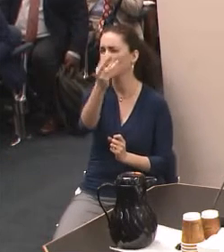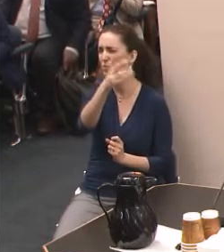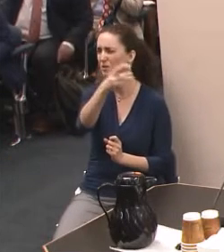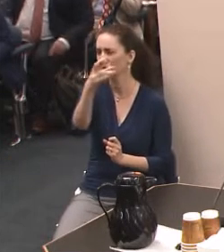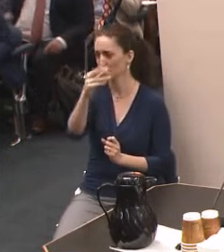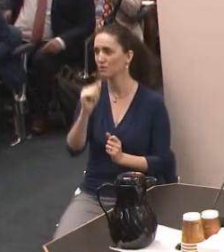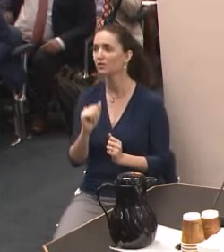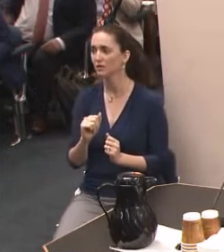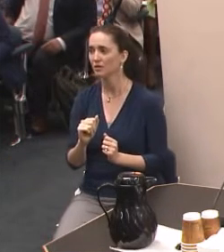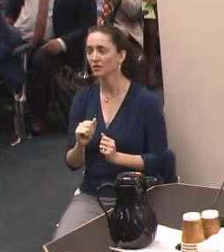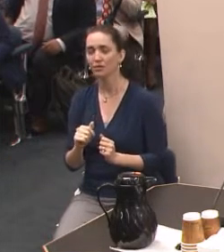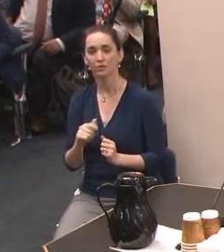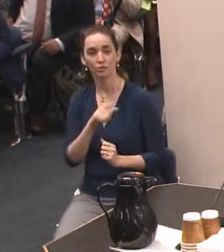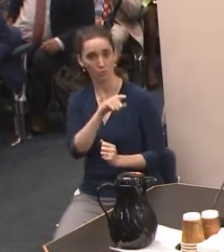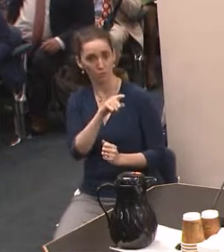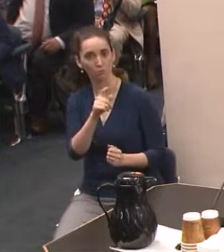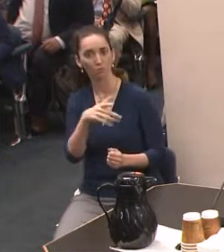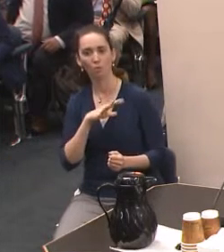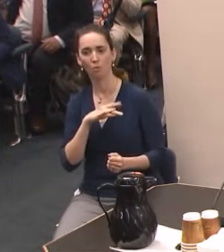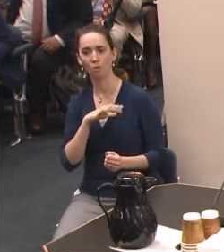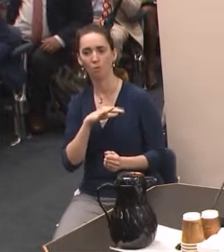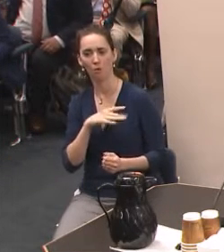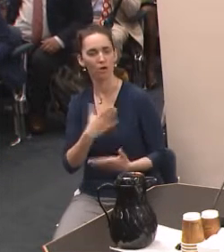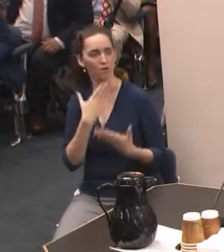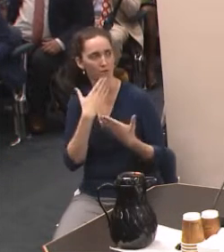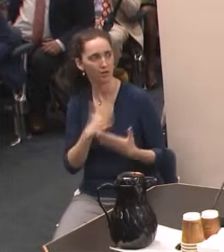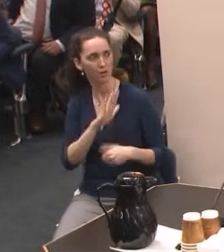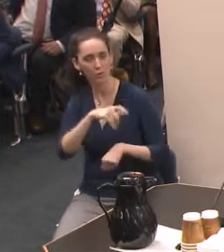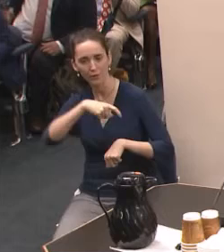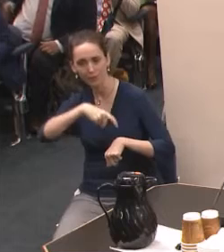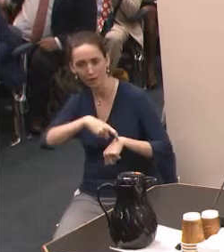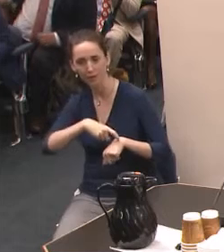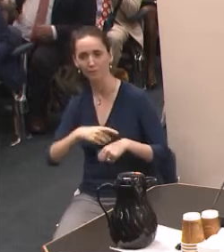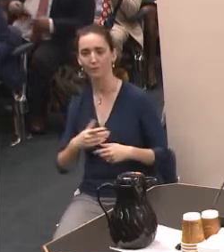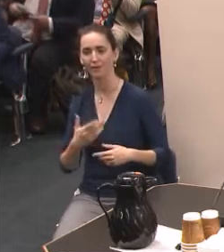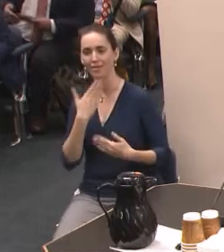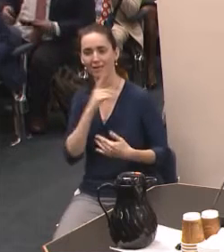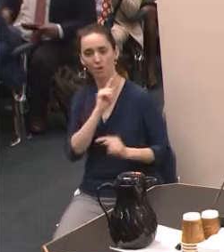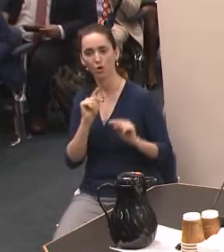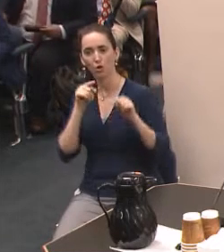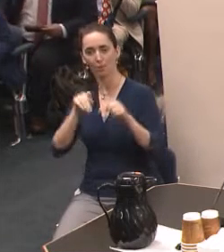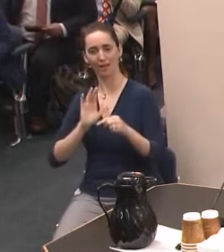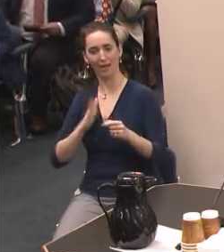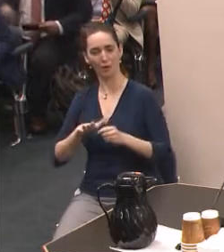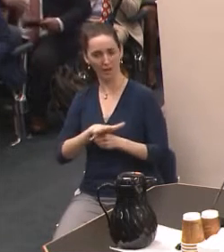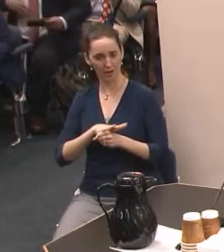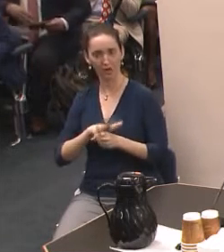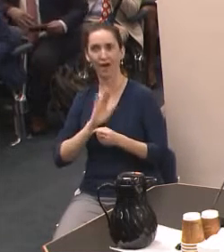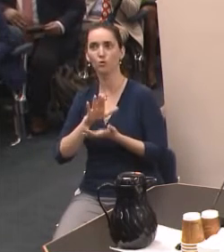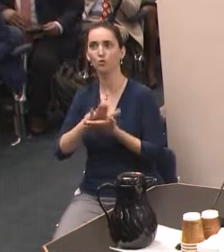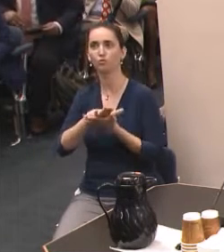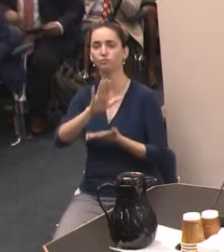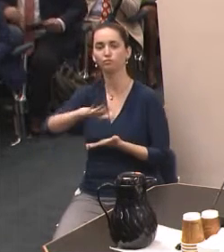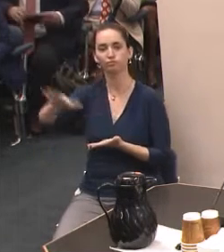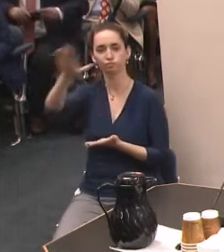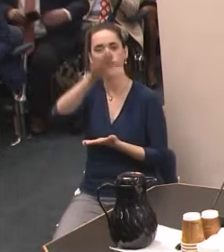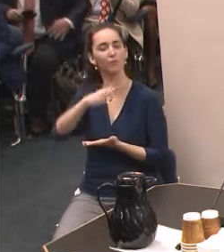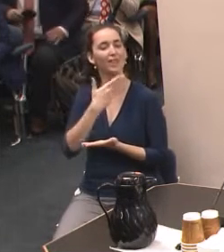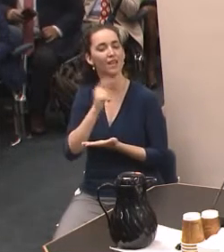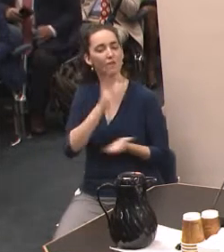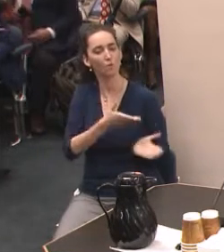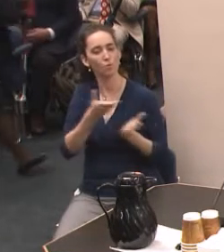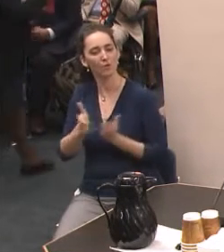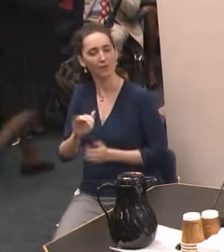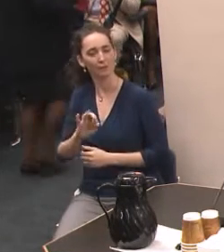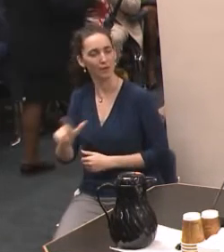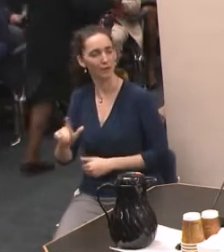resource. Yes, sir. And I really appreciate you tying them into our area as well as our schools. Thank you for bringing this bill. Thank